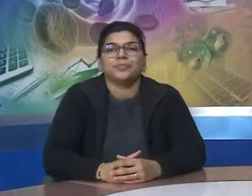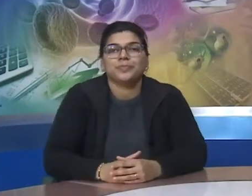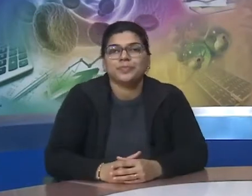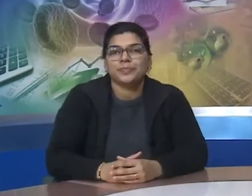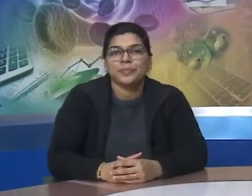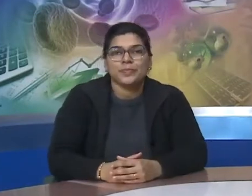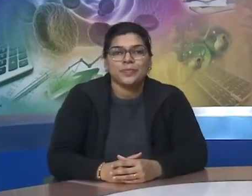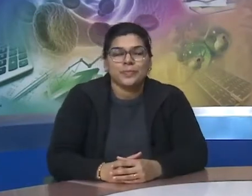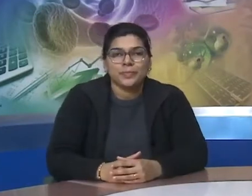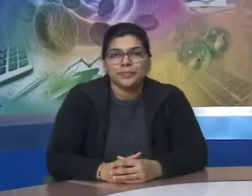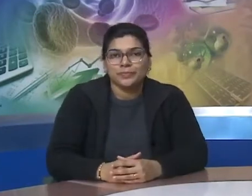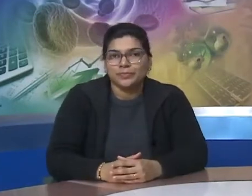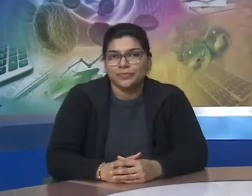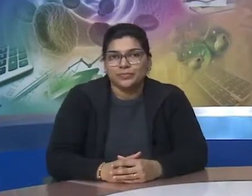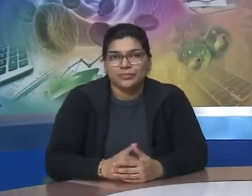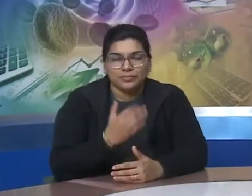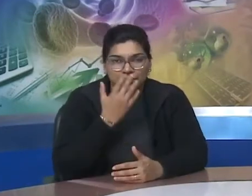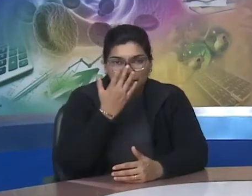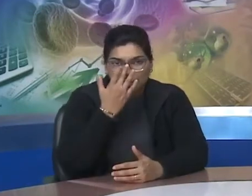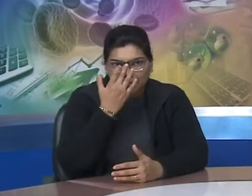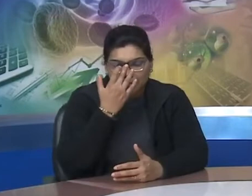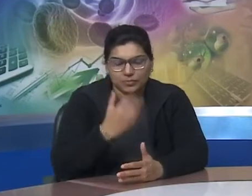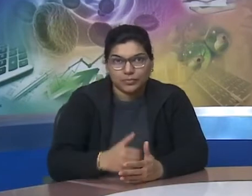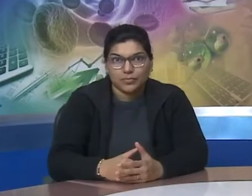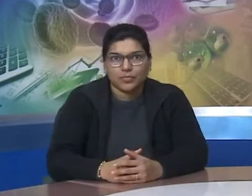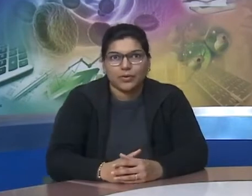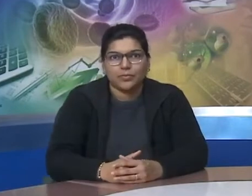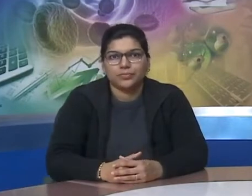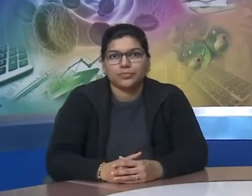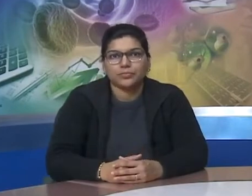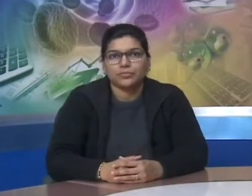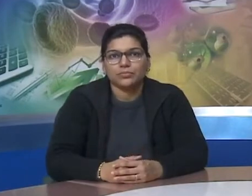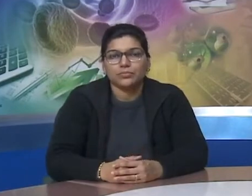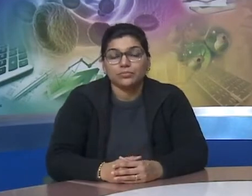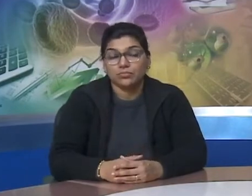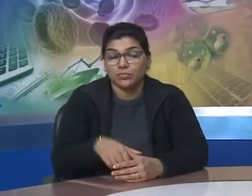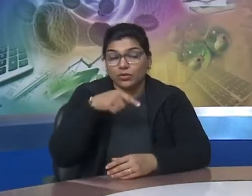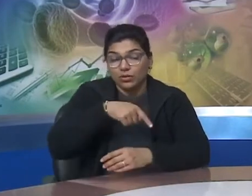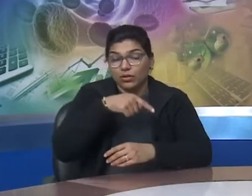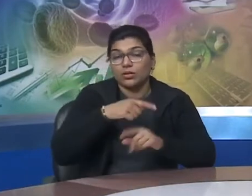absolving everyone there from all responsibility.